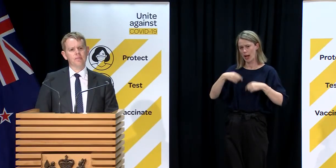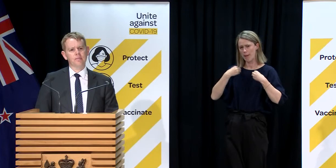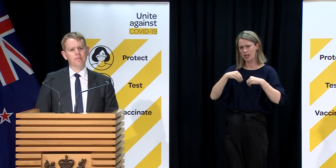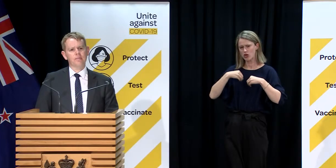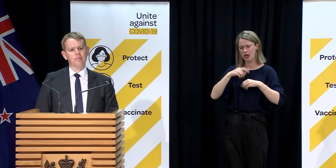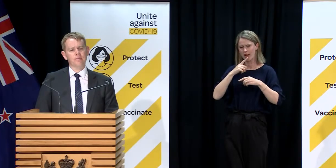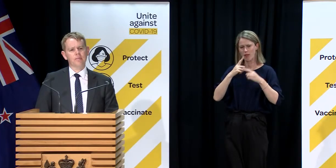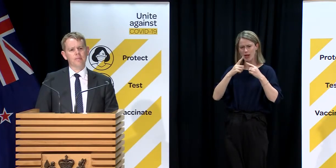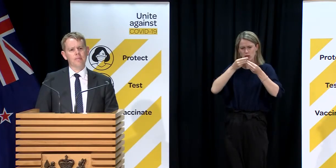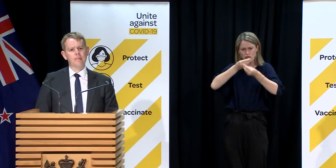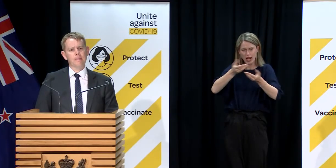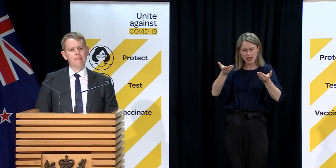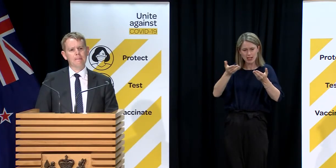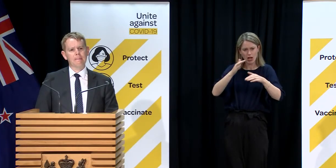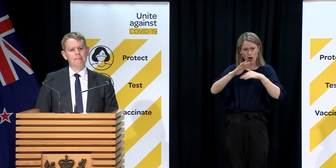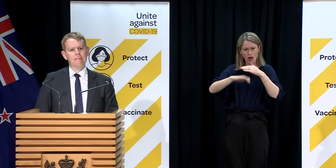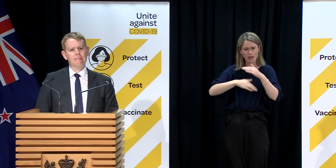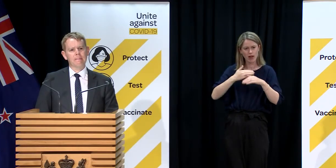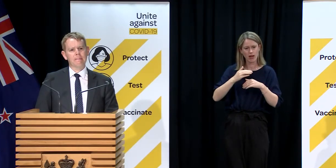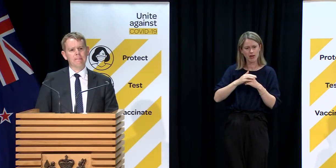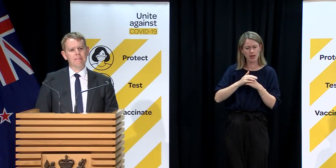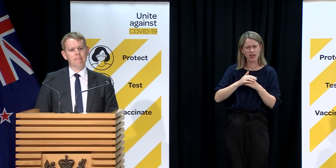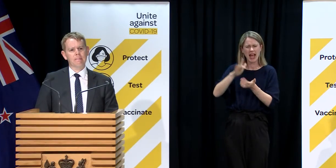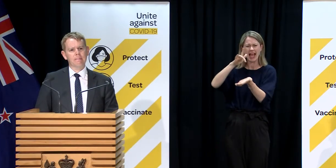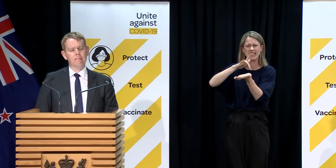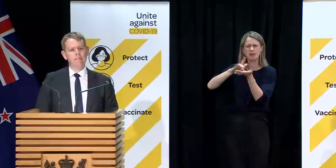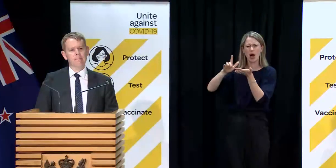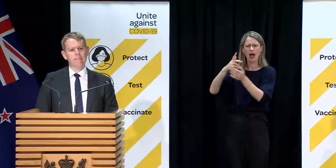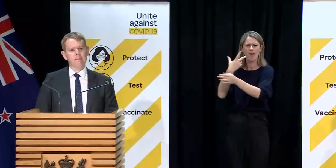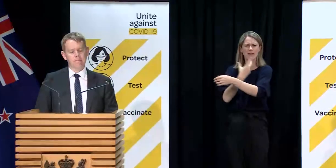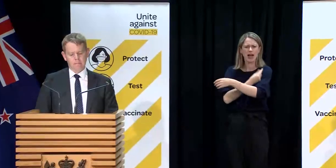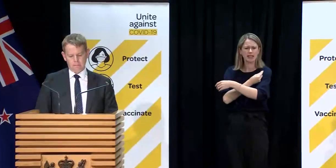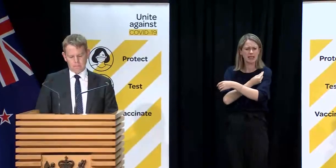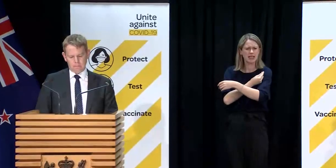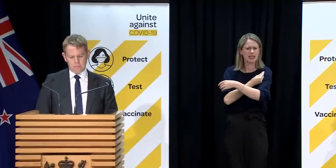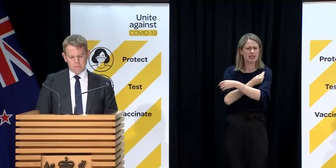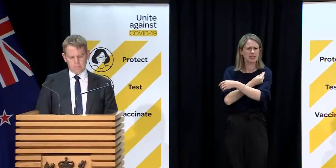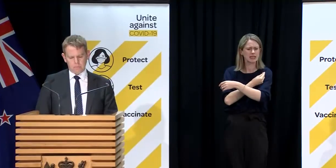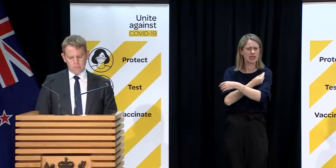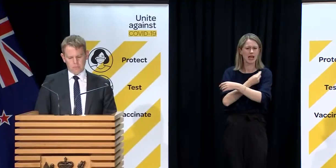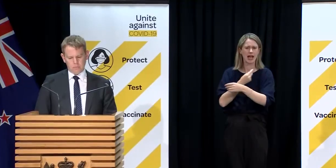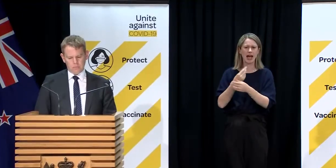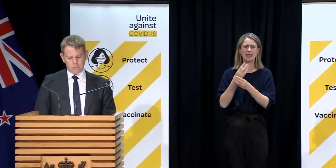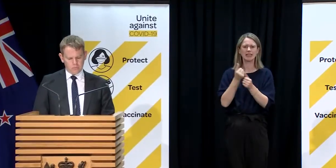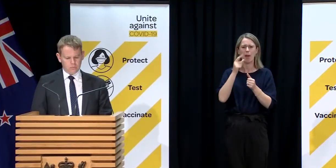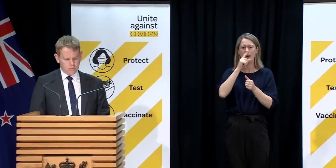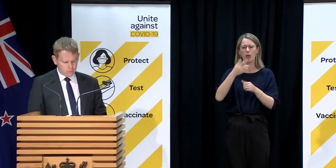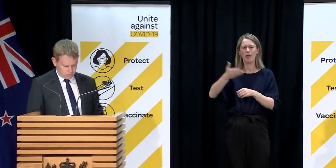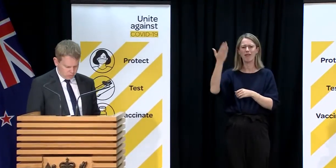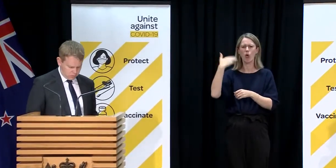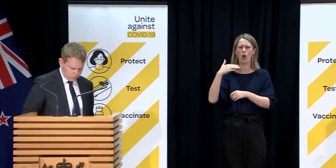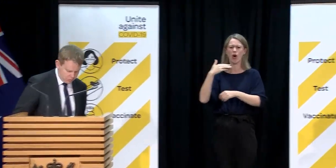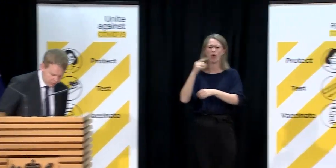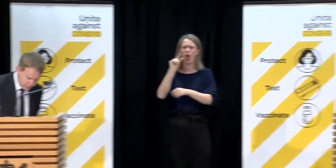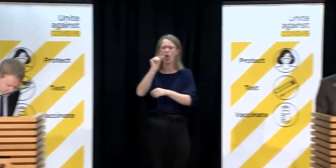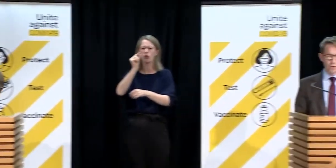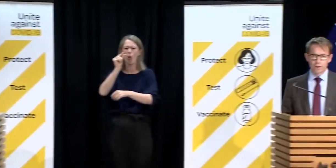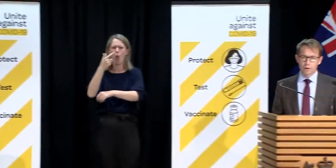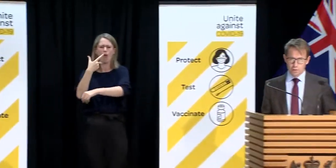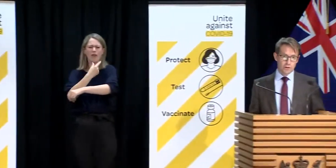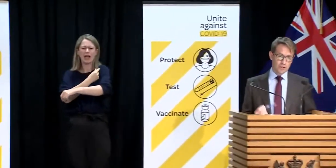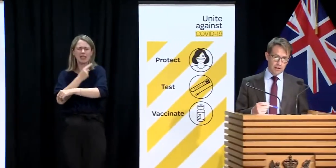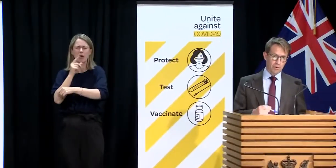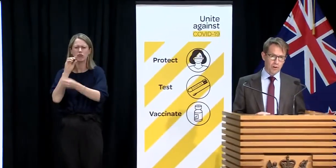is for you, Dr. Bloomfield, the low doses and the expired vaccines that were put into some people's arms? How was that able to happen?